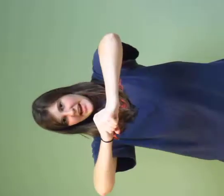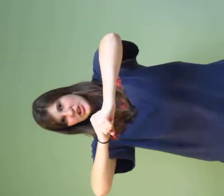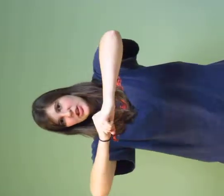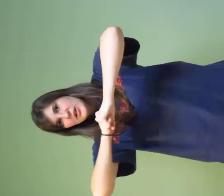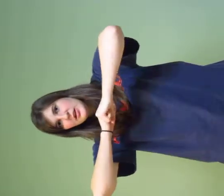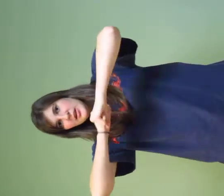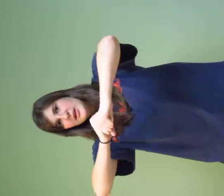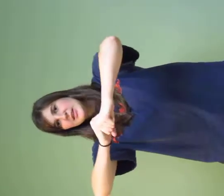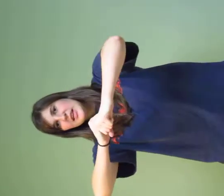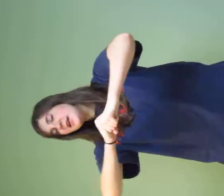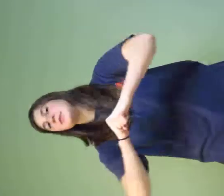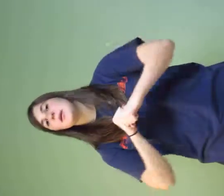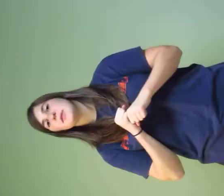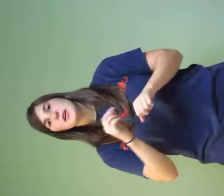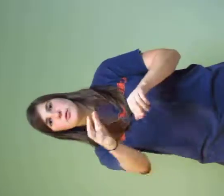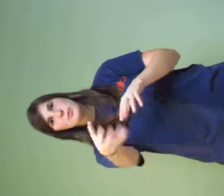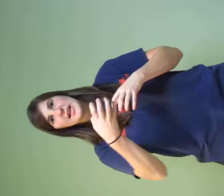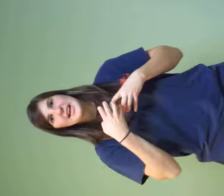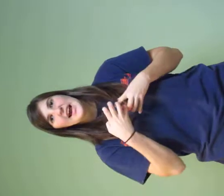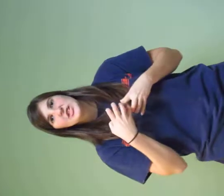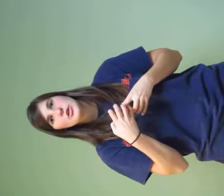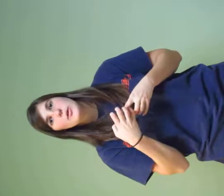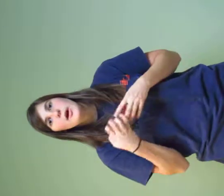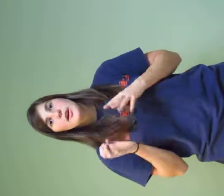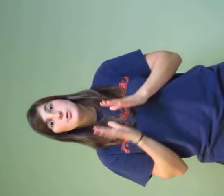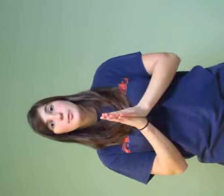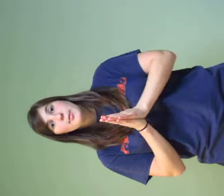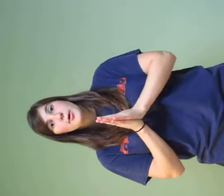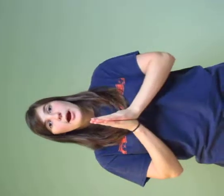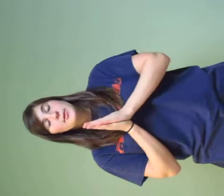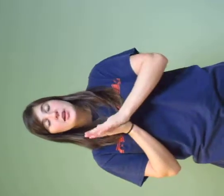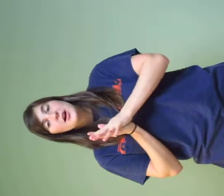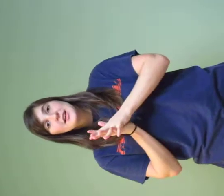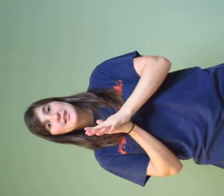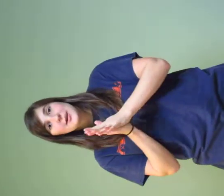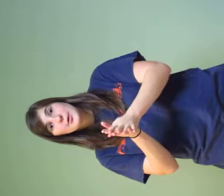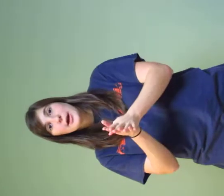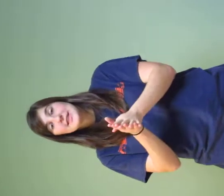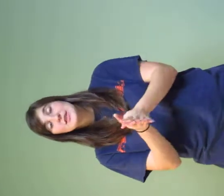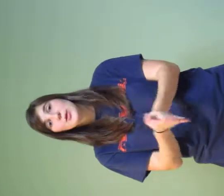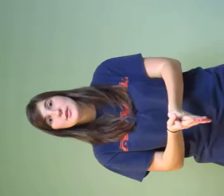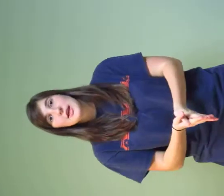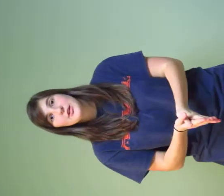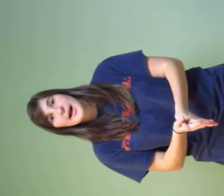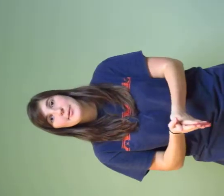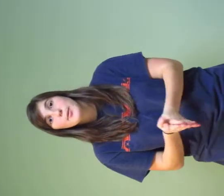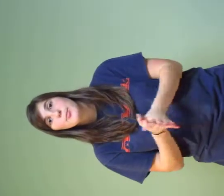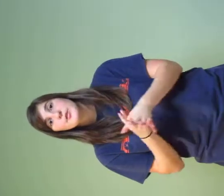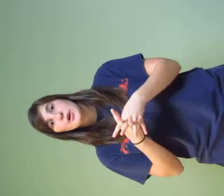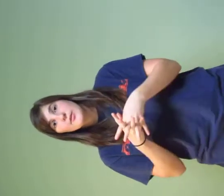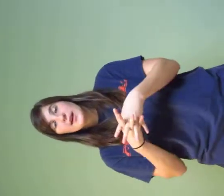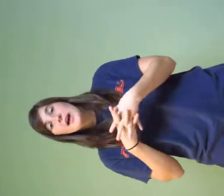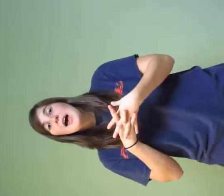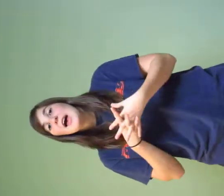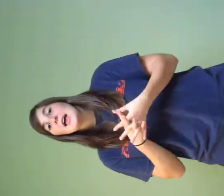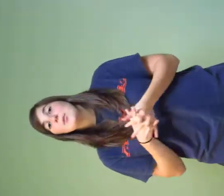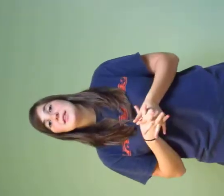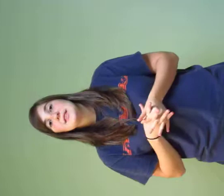protection to keep something from getting at you. Because remember, I was talking to some of you guys in Sodas the other night about preserving. It was